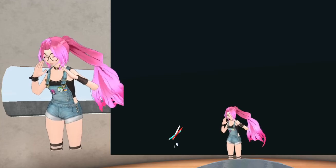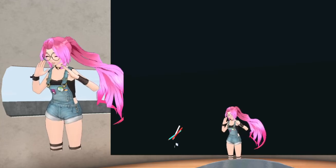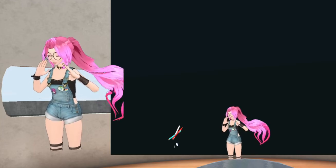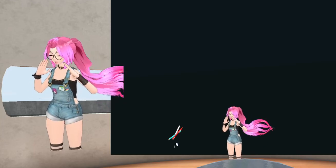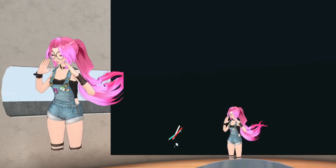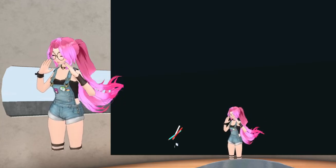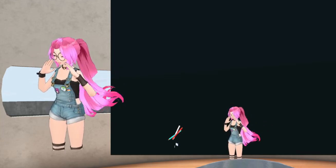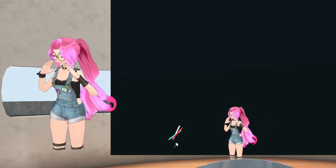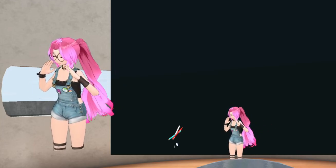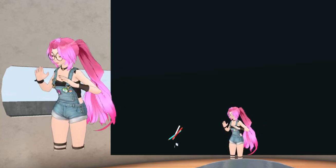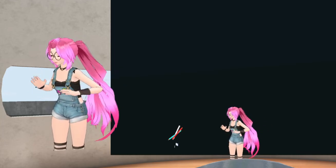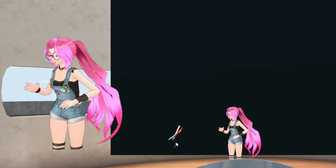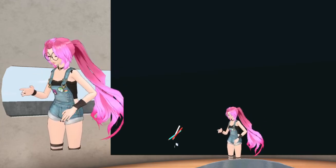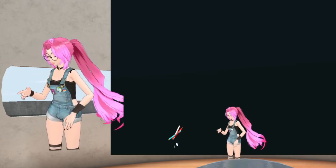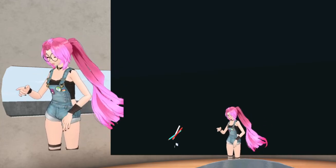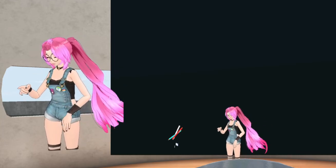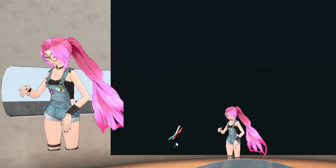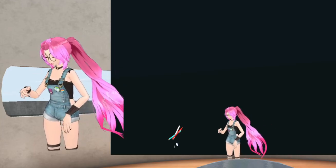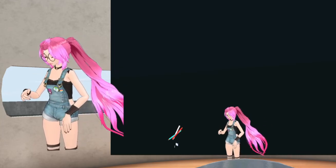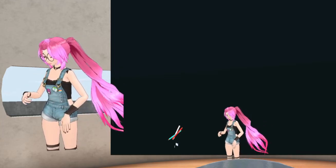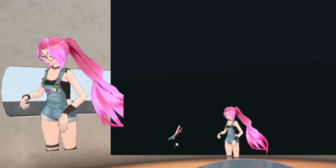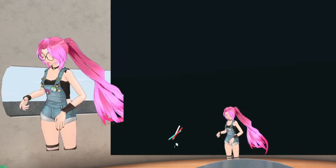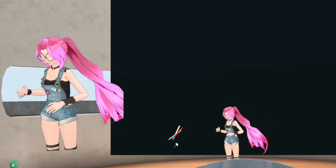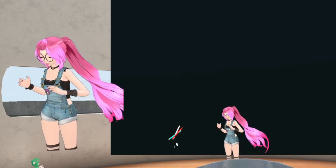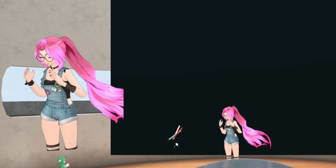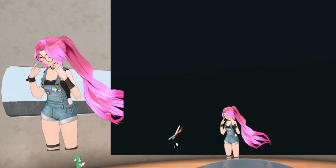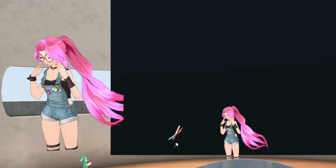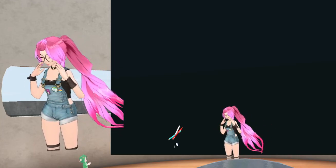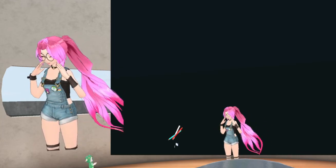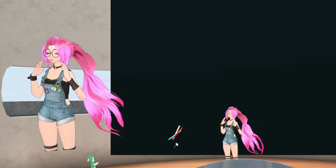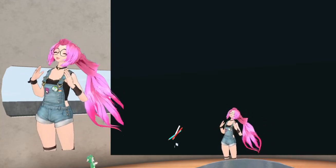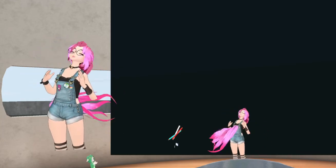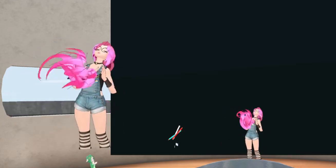I cannot hear you. I'm so sorry. This person behind you.